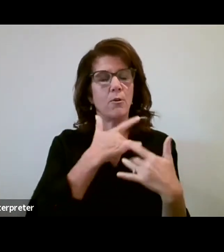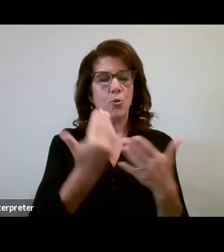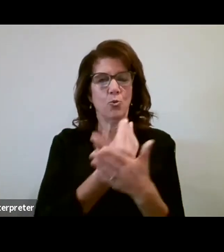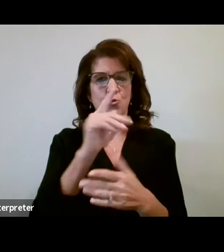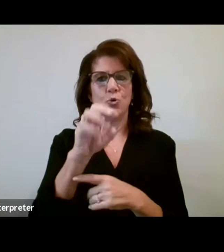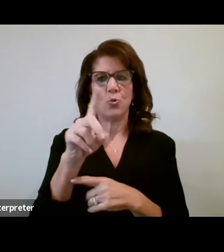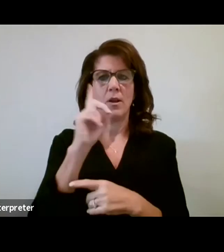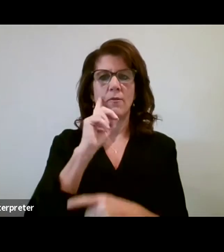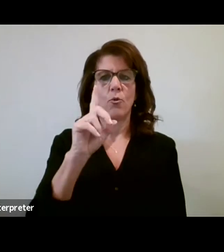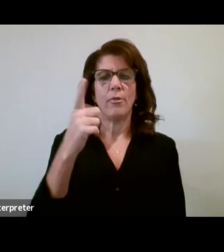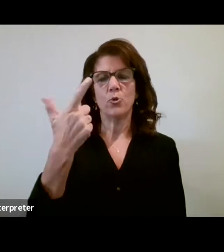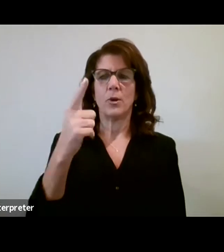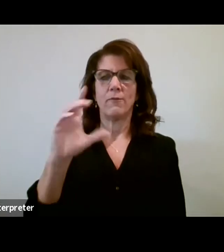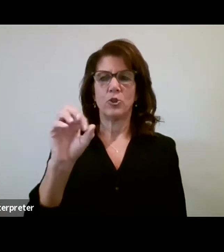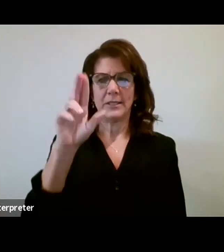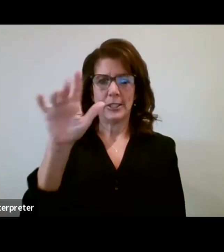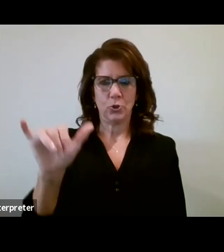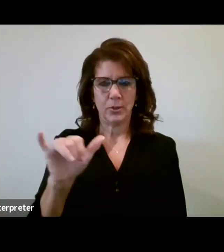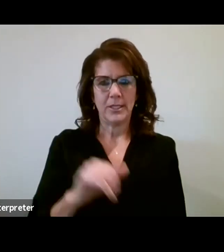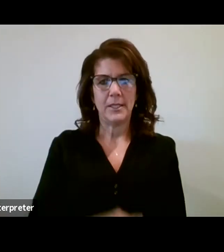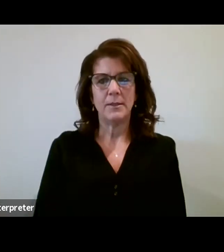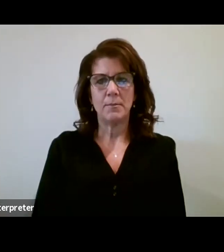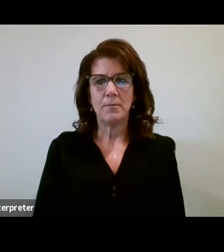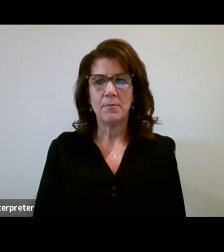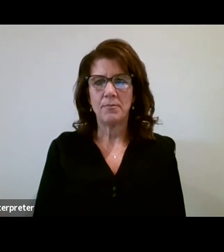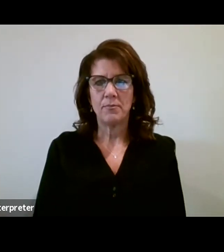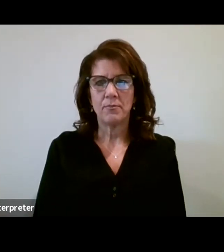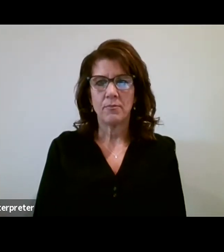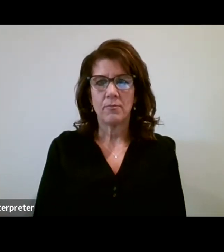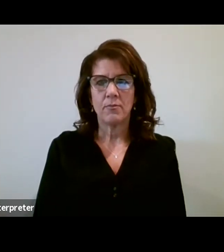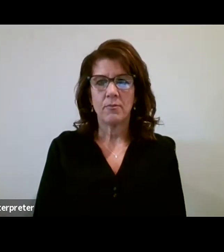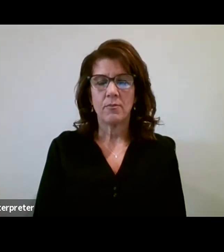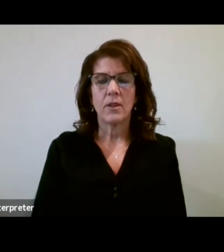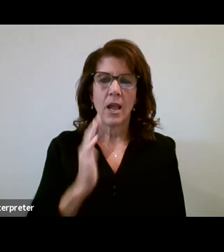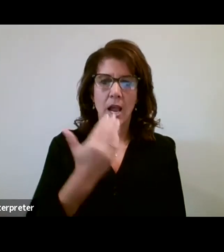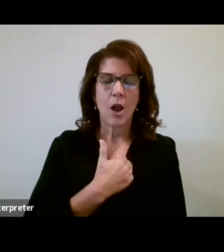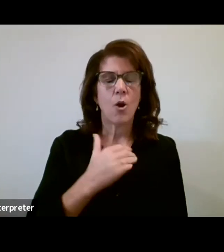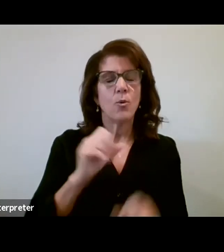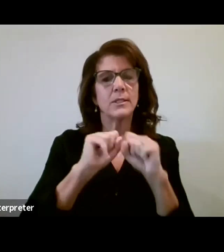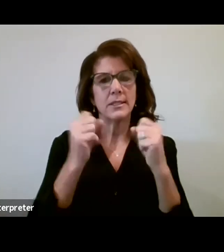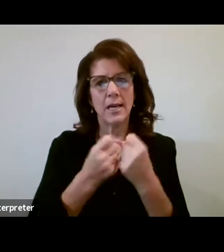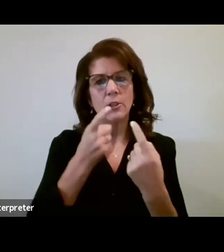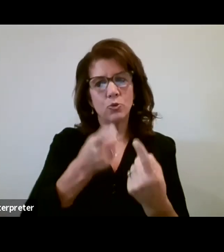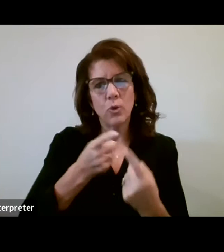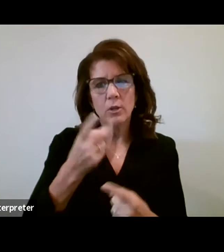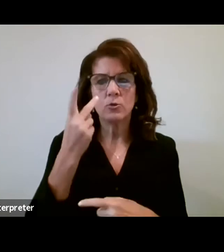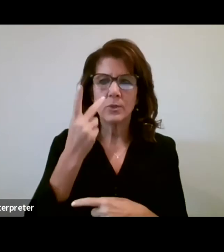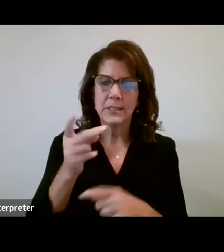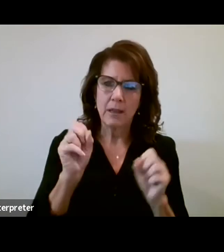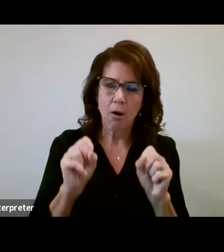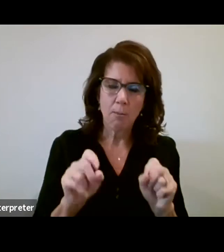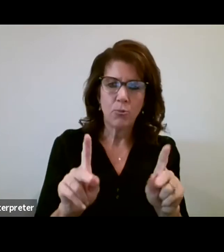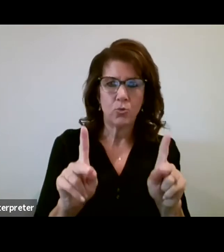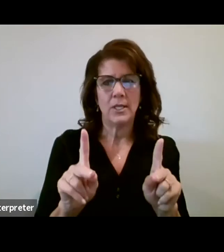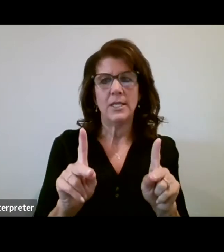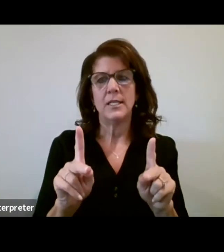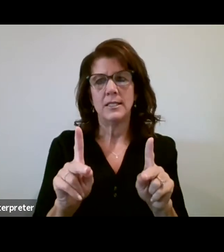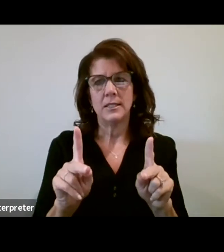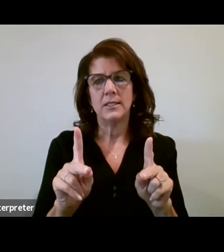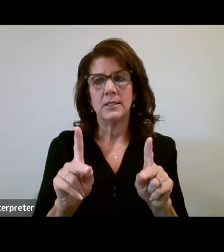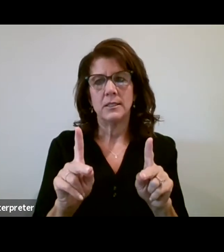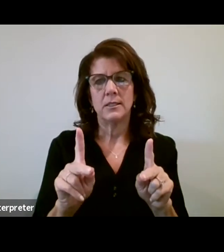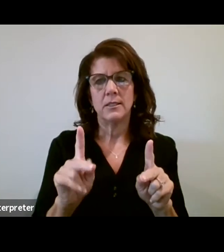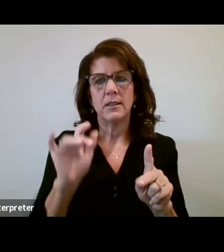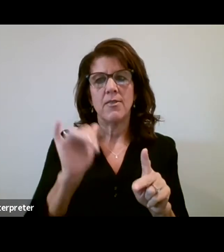the 21st century. Yet, our societies struggle to see the opportunities that